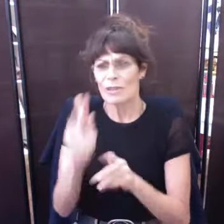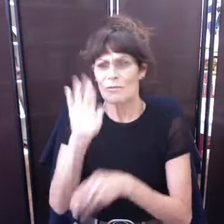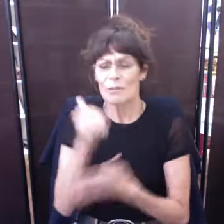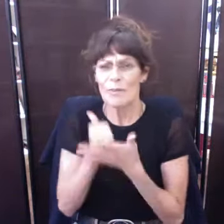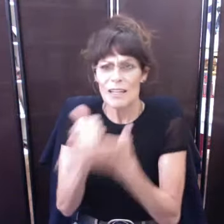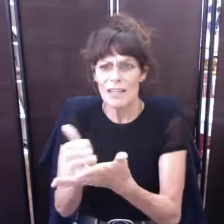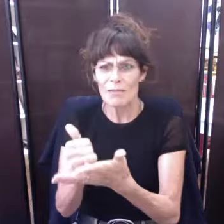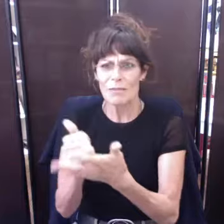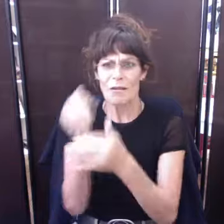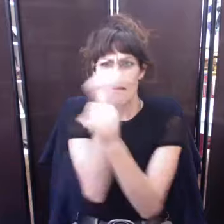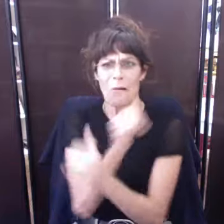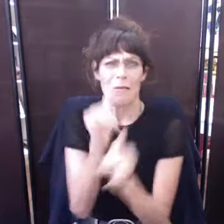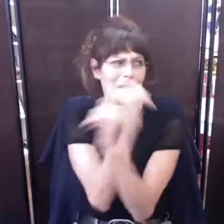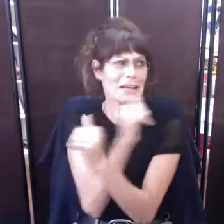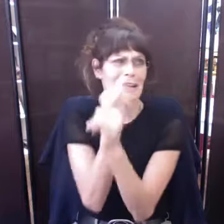this is life or death.